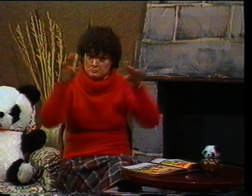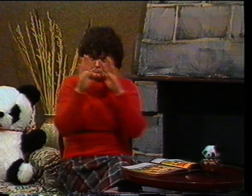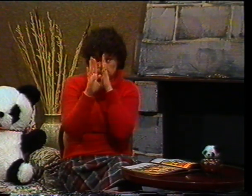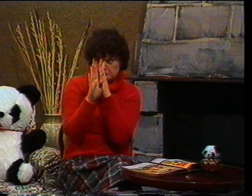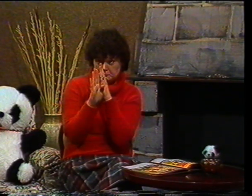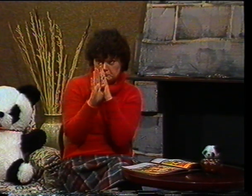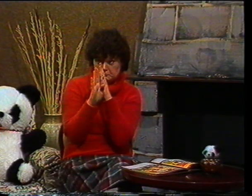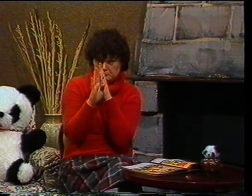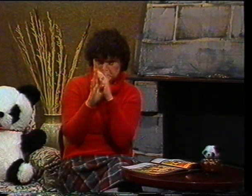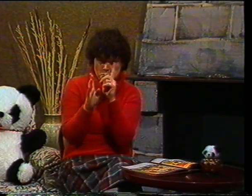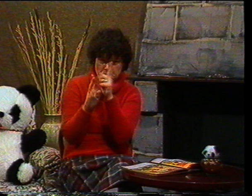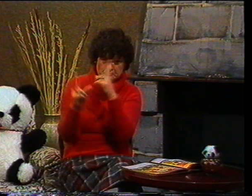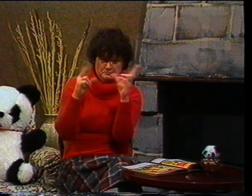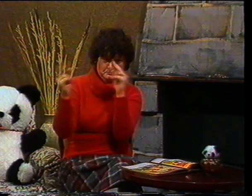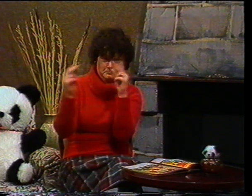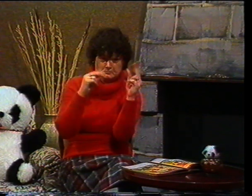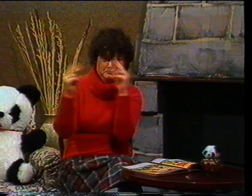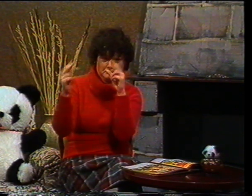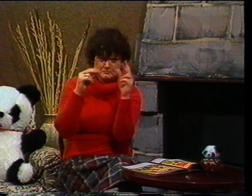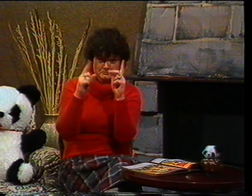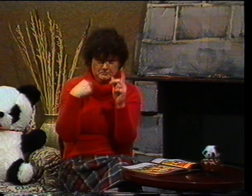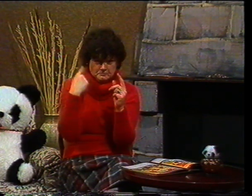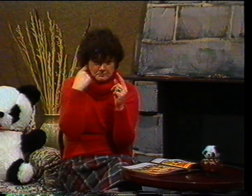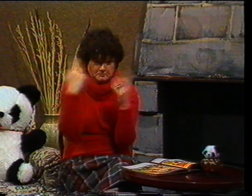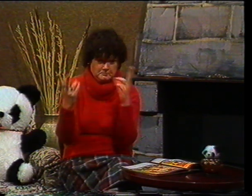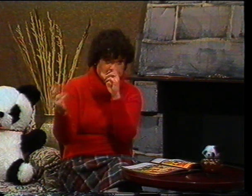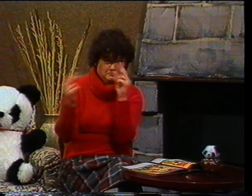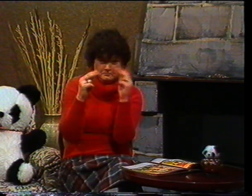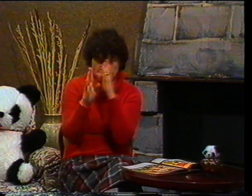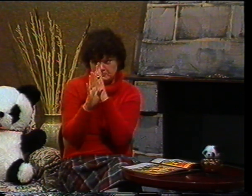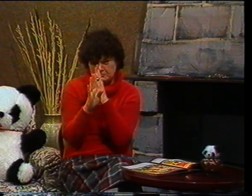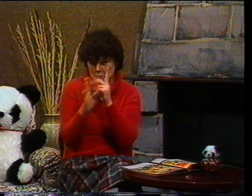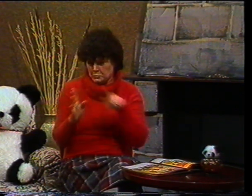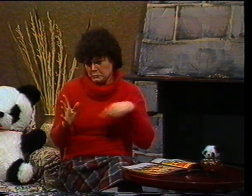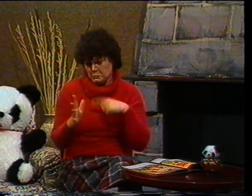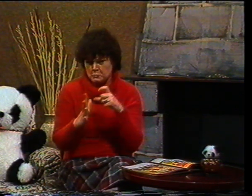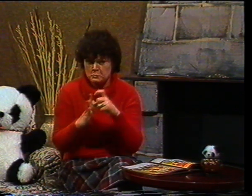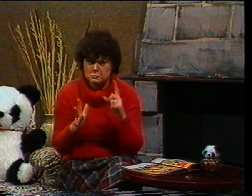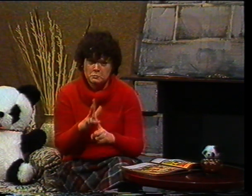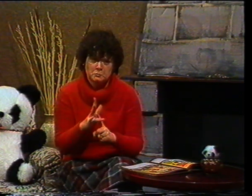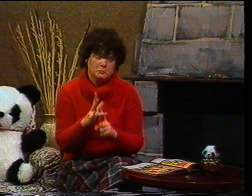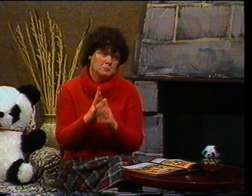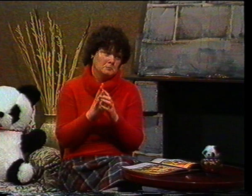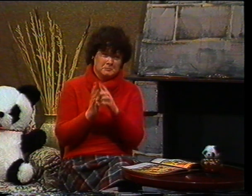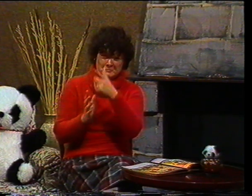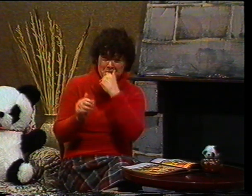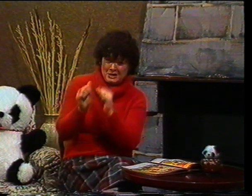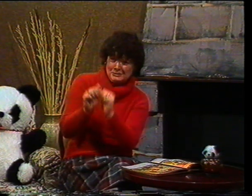Meanwhile, the rats had peered in the window. What were they talking about? I can't hear them. What are we going to do? The